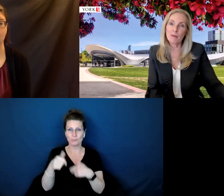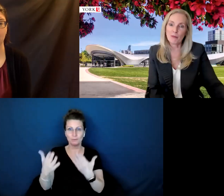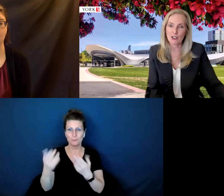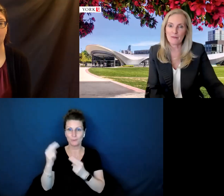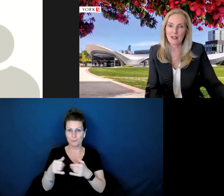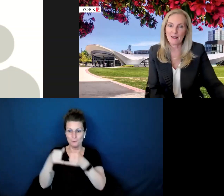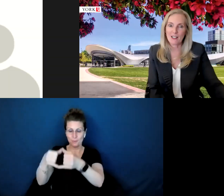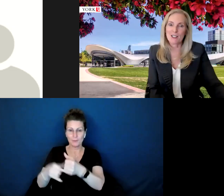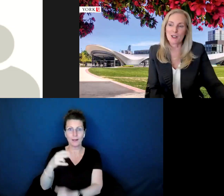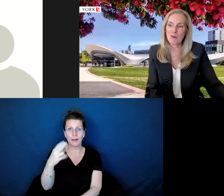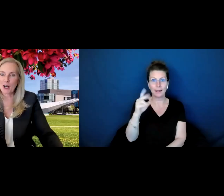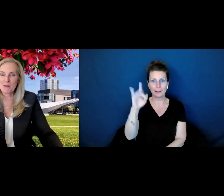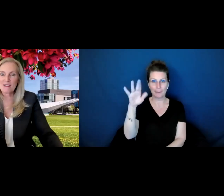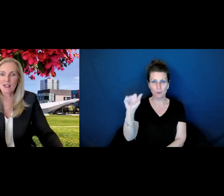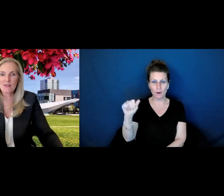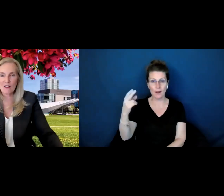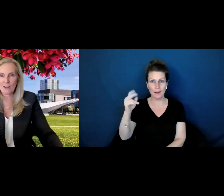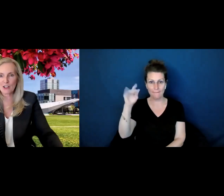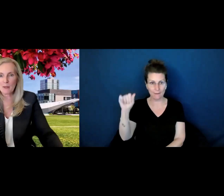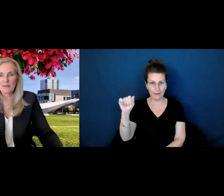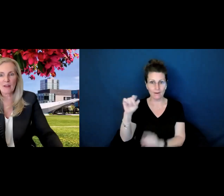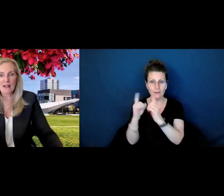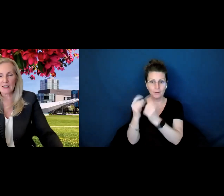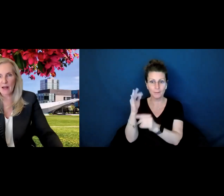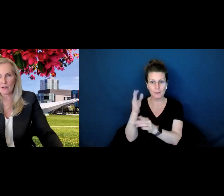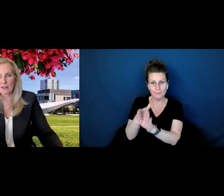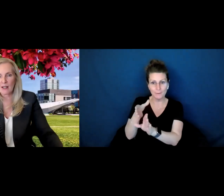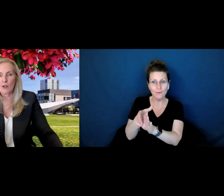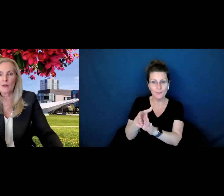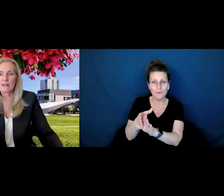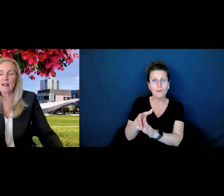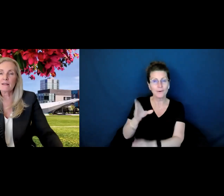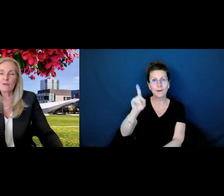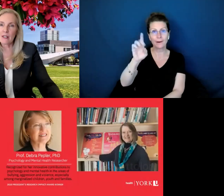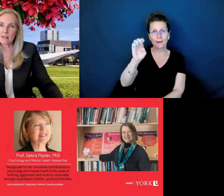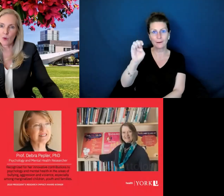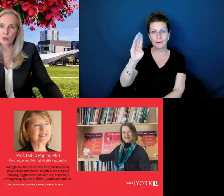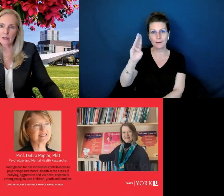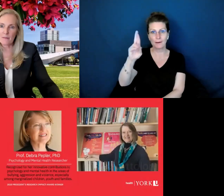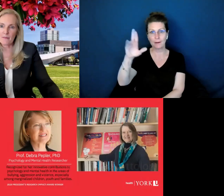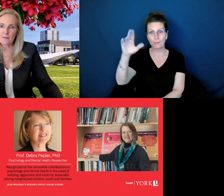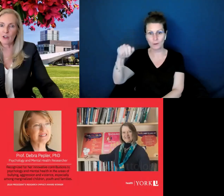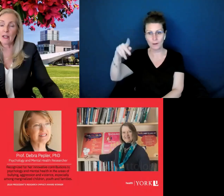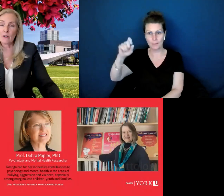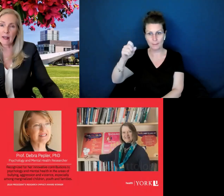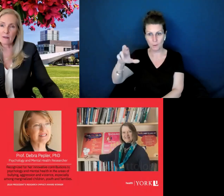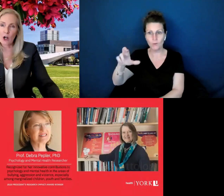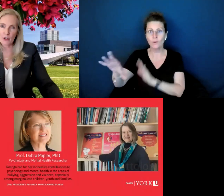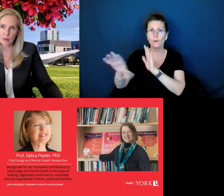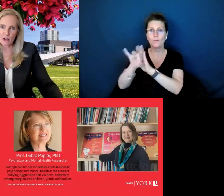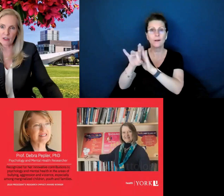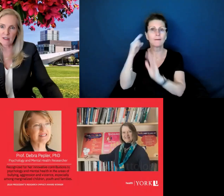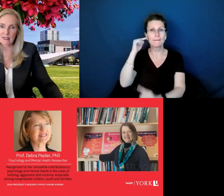Deborah Pepler, Department of Psychology, Faculty of Health, was selected for this award for her